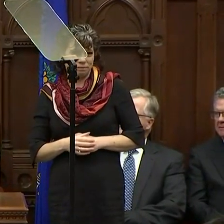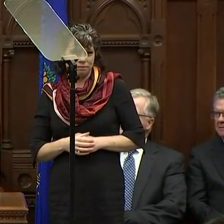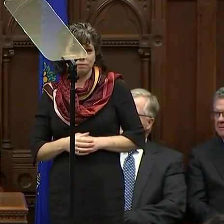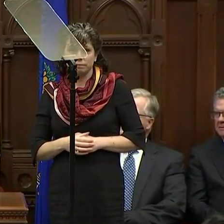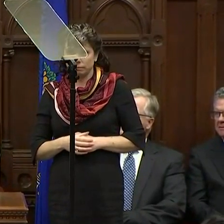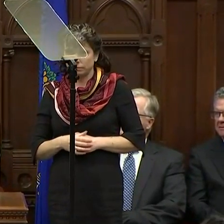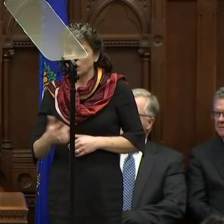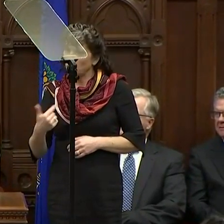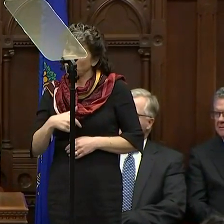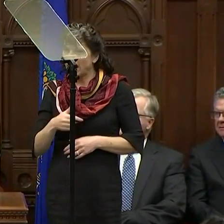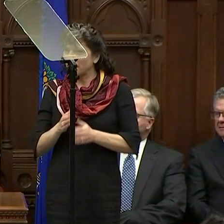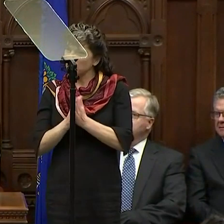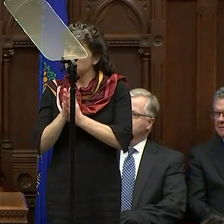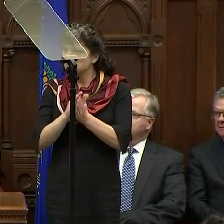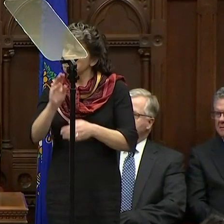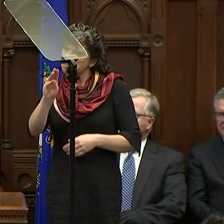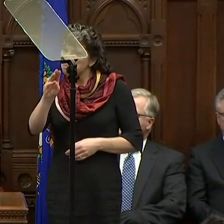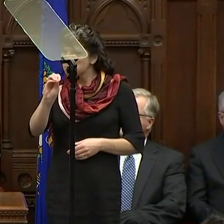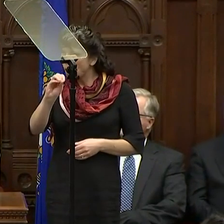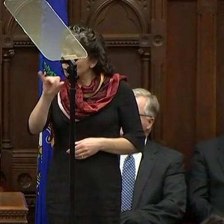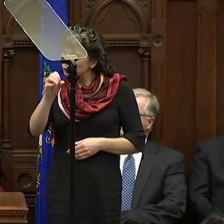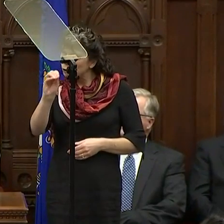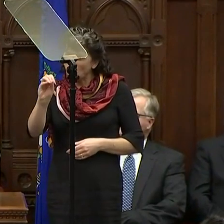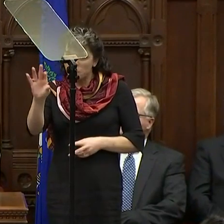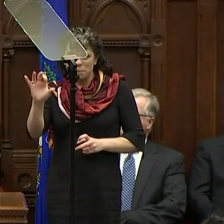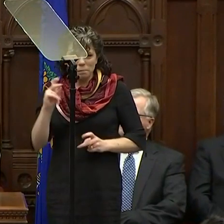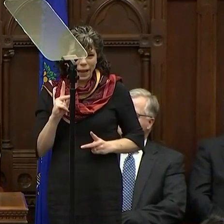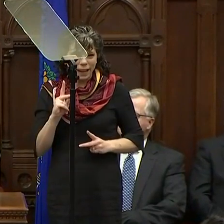We got our mojo back.